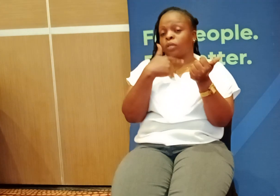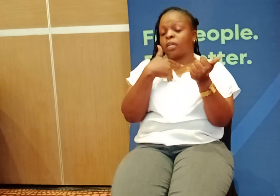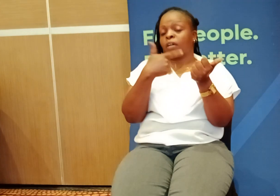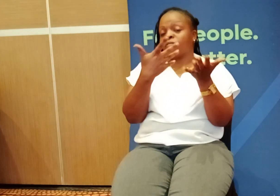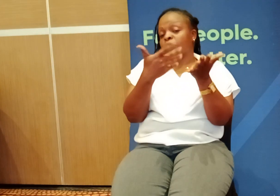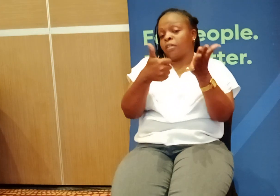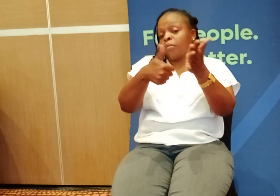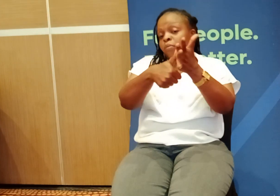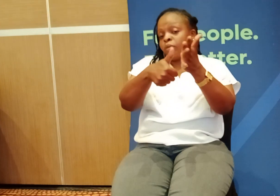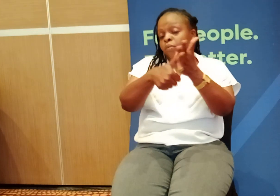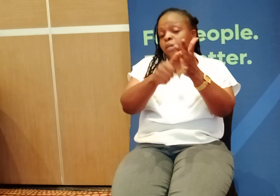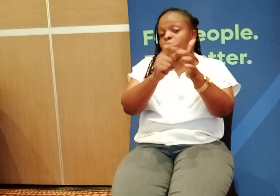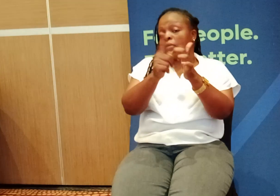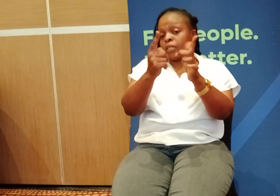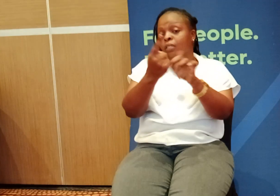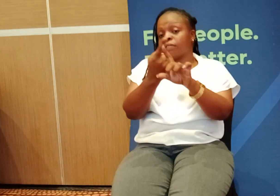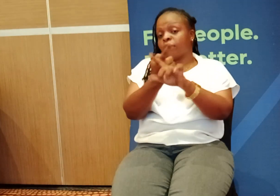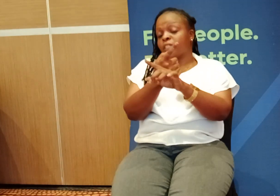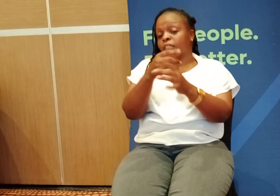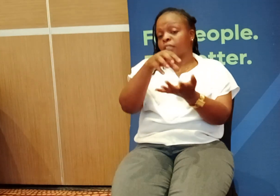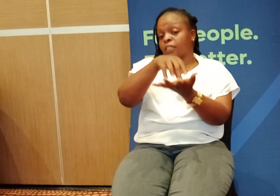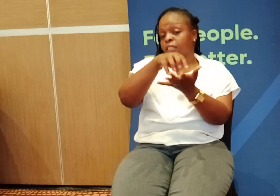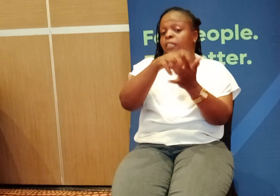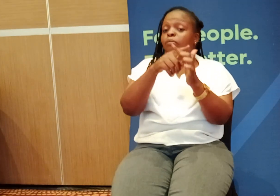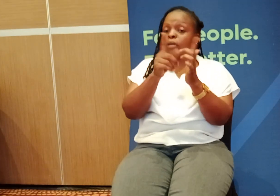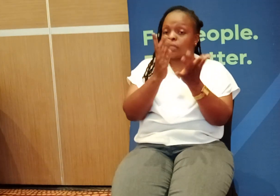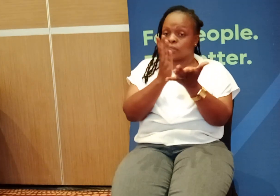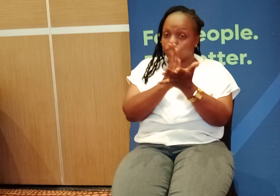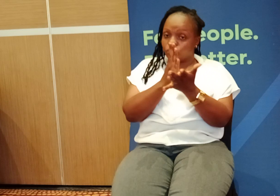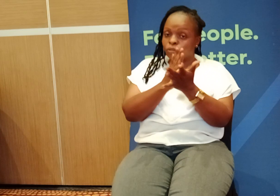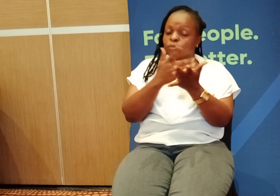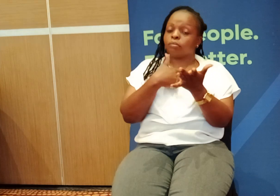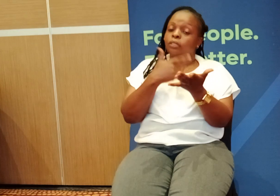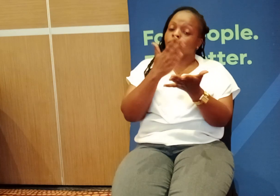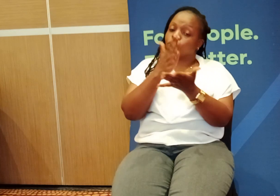case that then made sure that we were not compliant